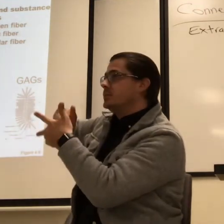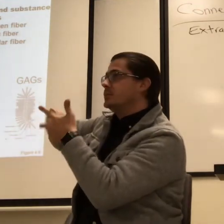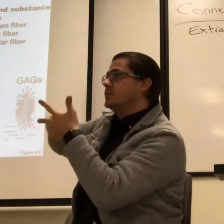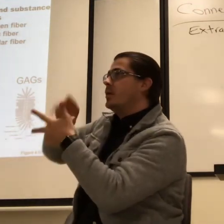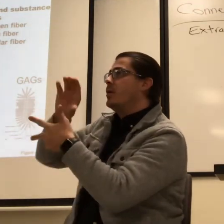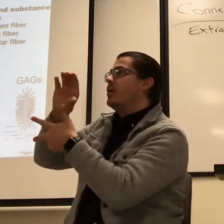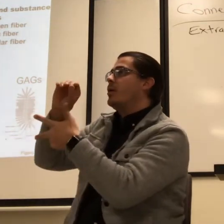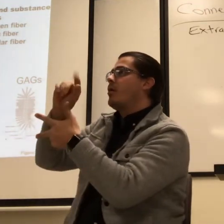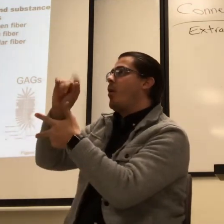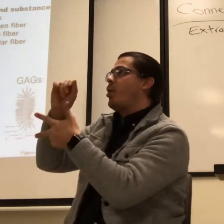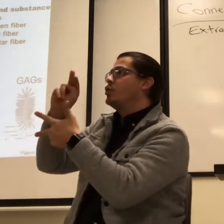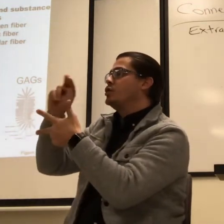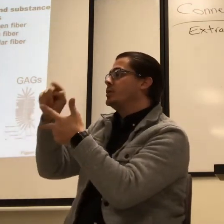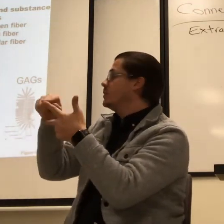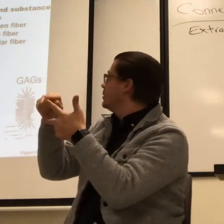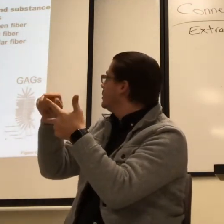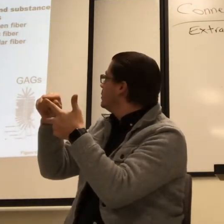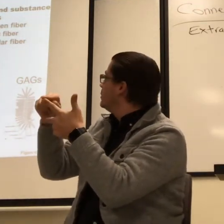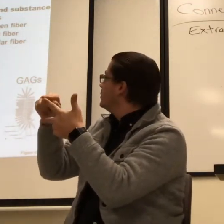Collagen,